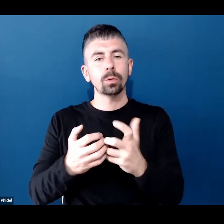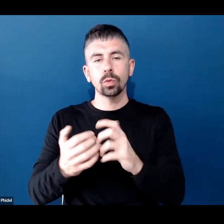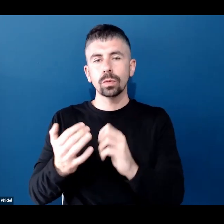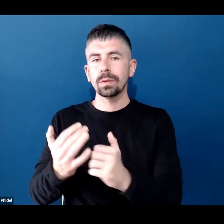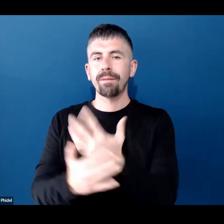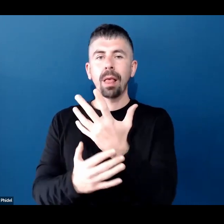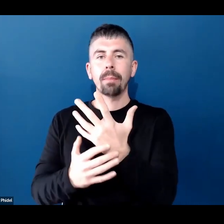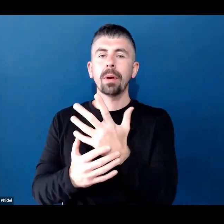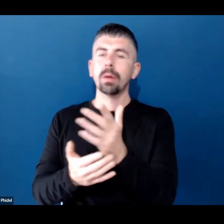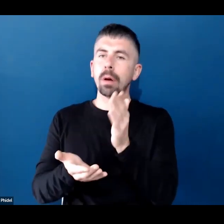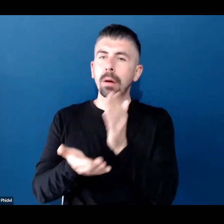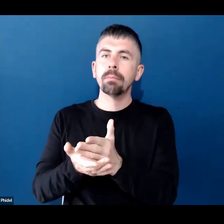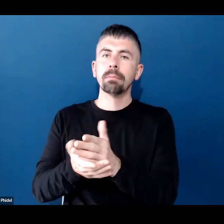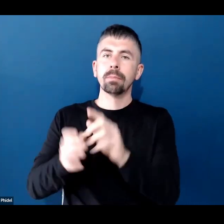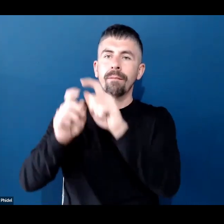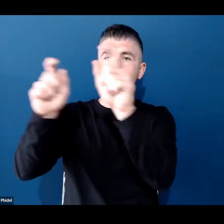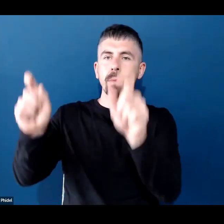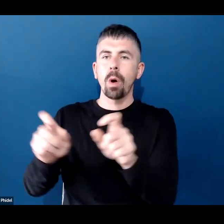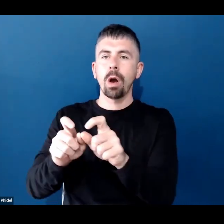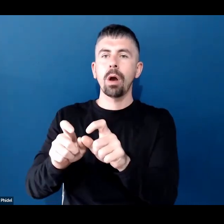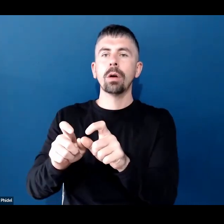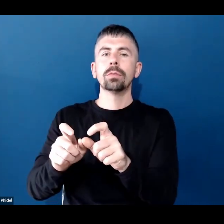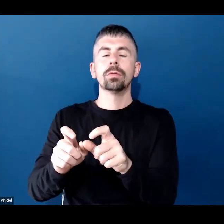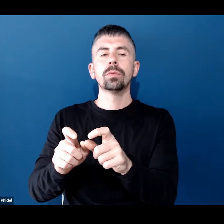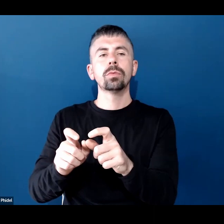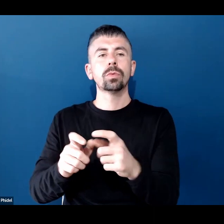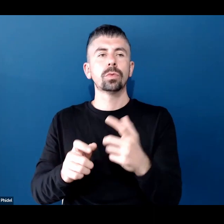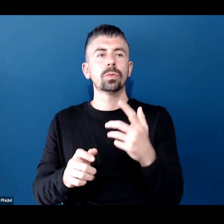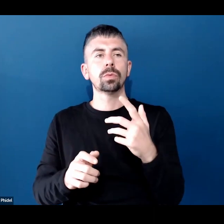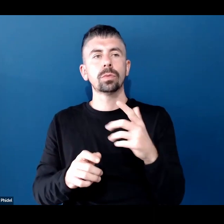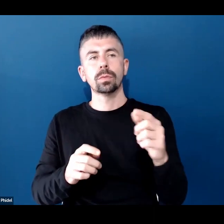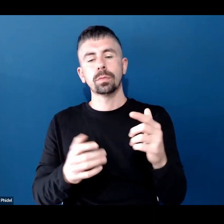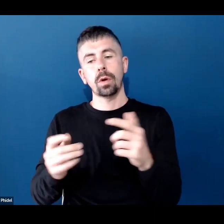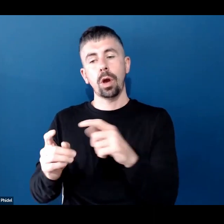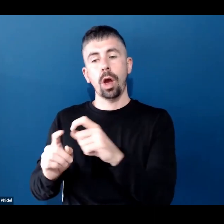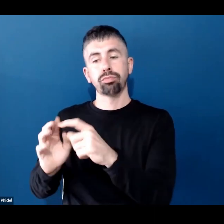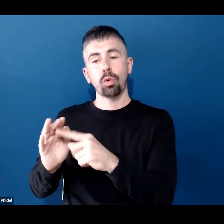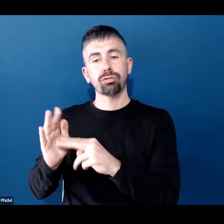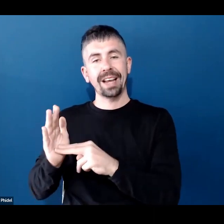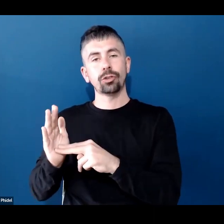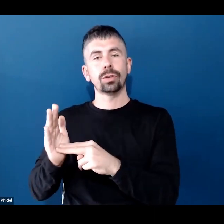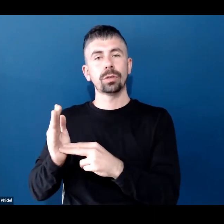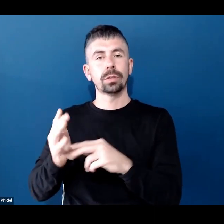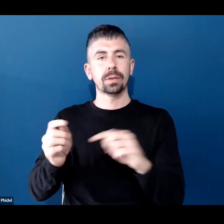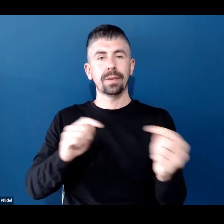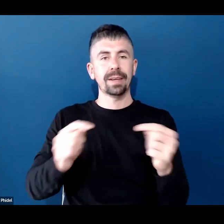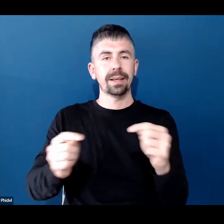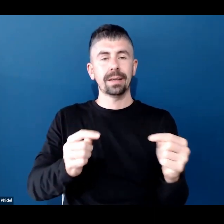a framework that can start teasing out those appropriating versus provisioning types of